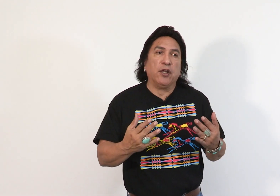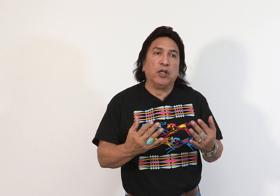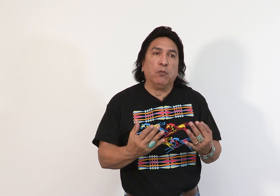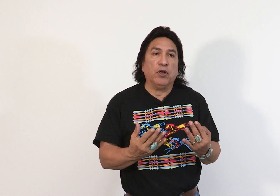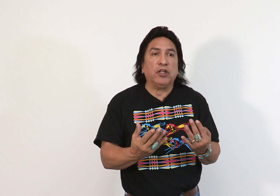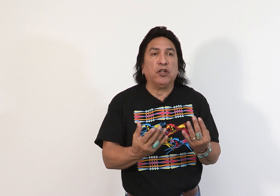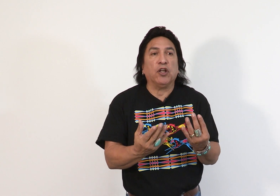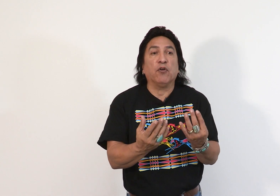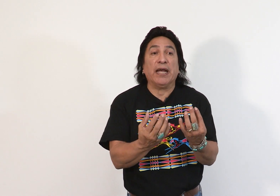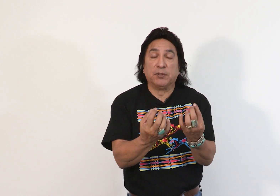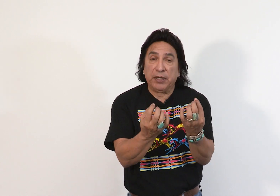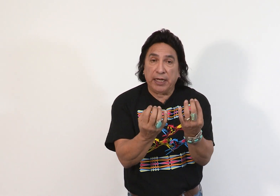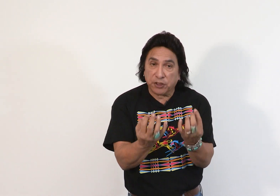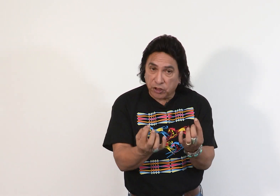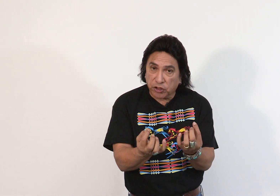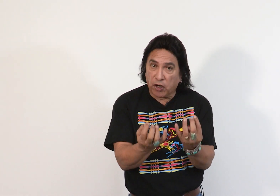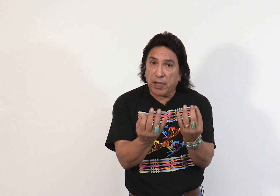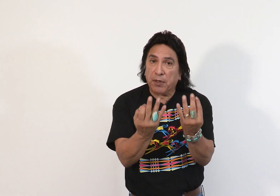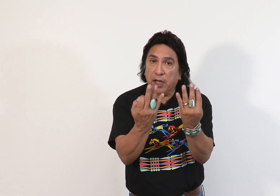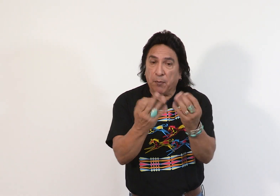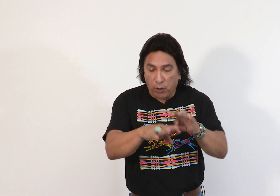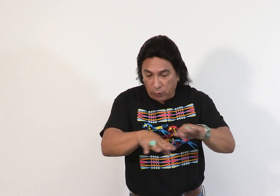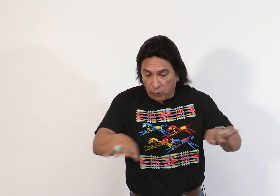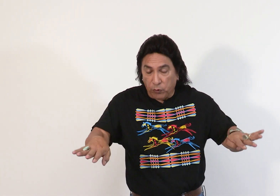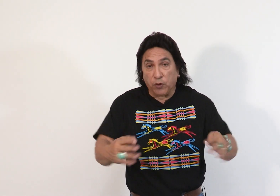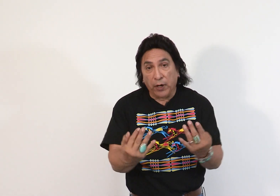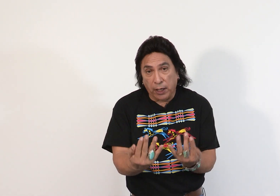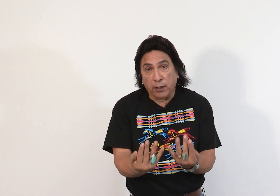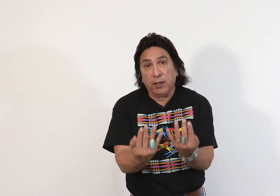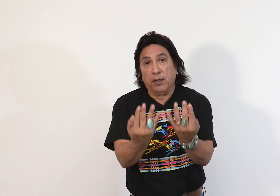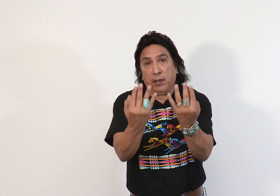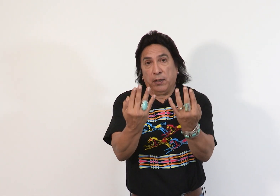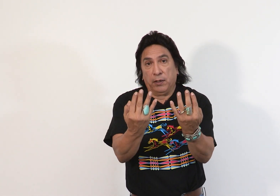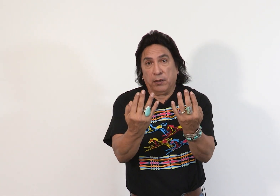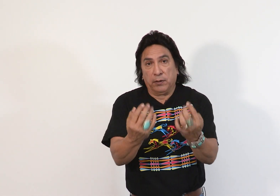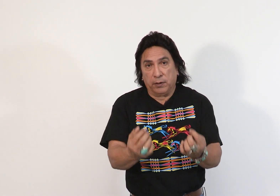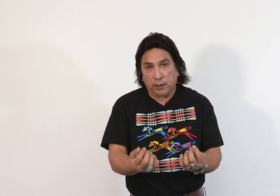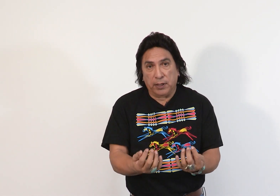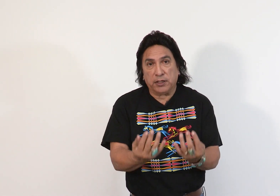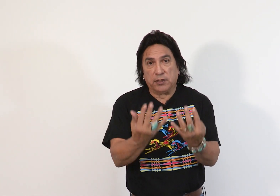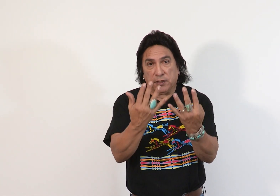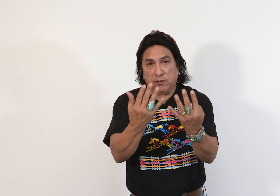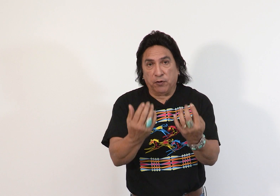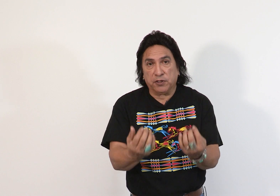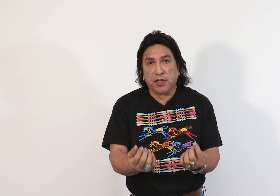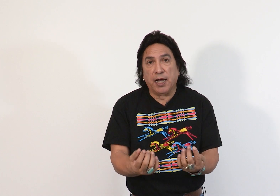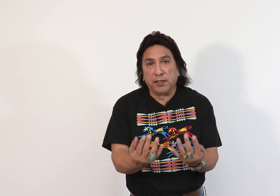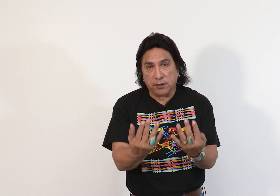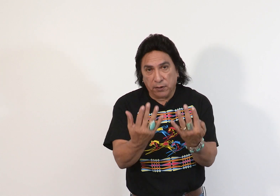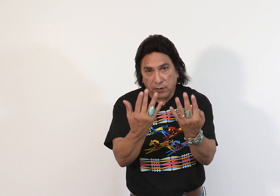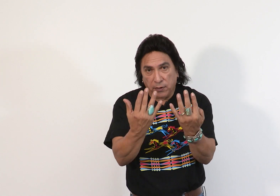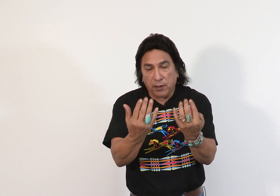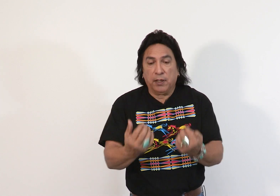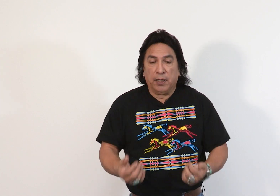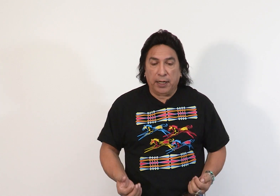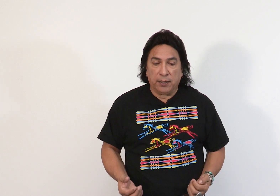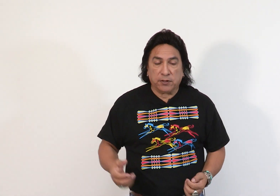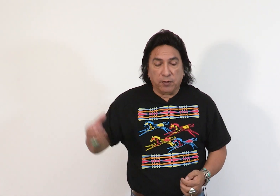then when the grass begins to start coming up through the ground. That's the first signs. And so that we